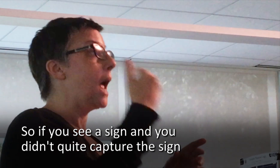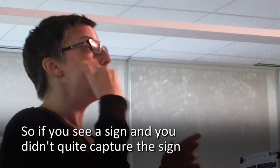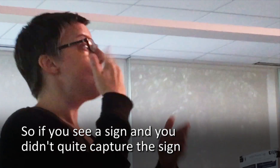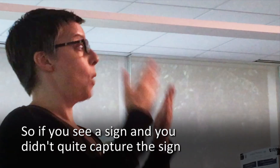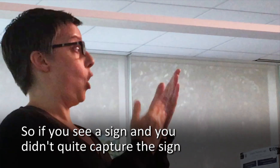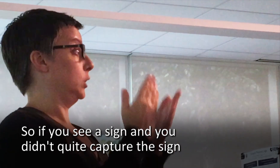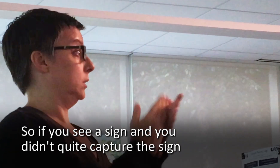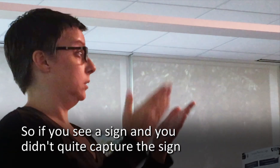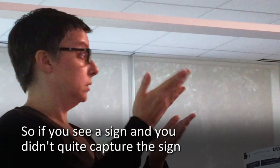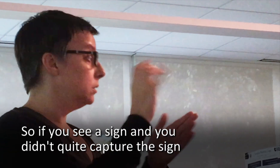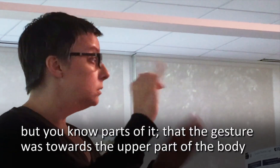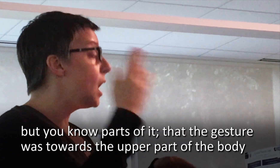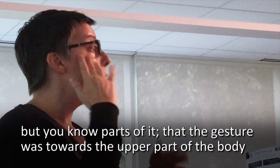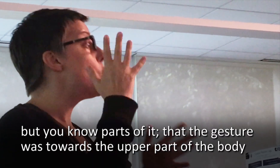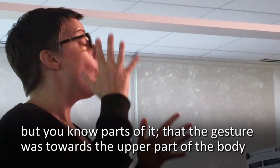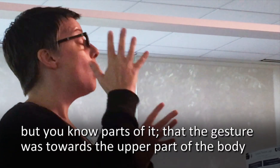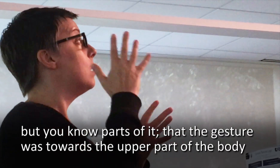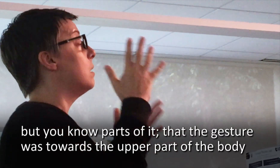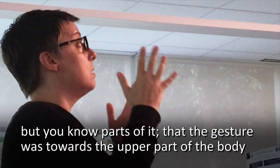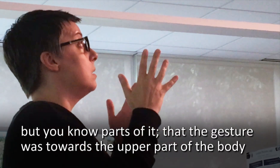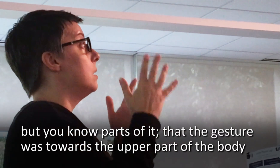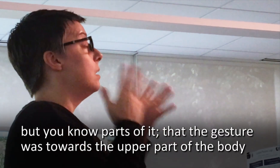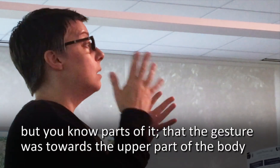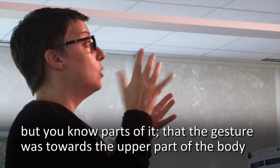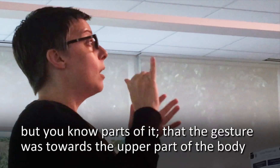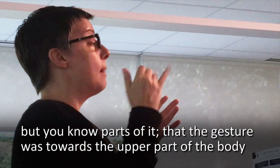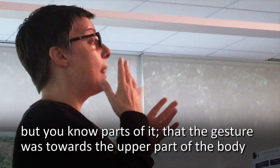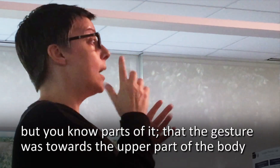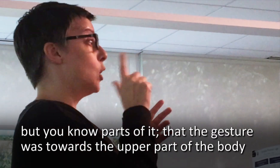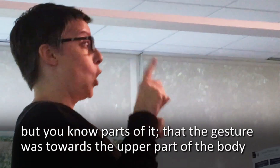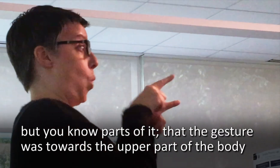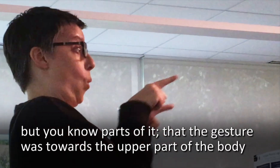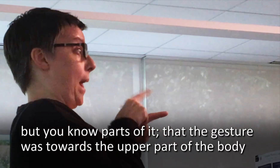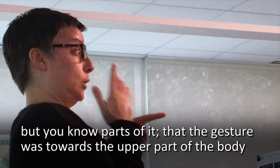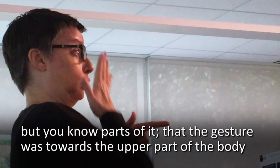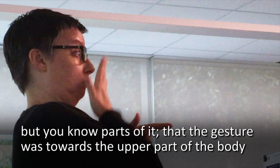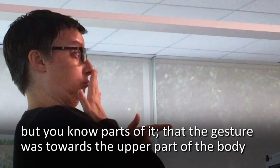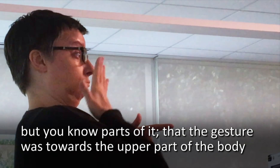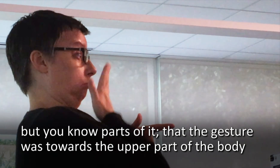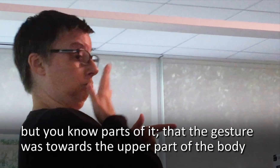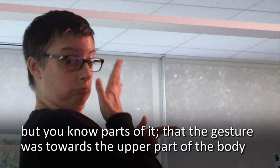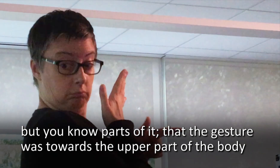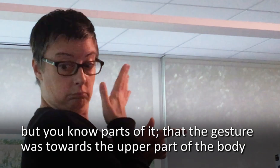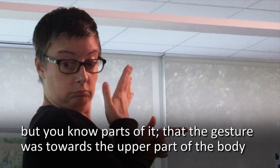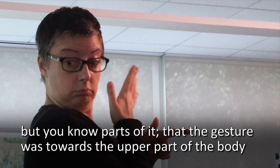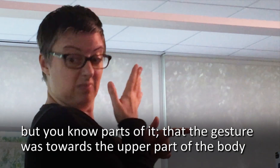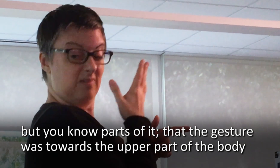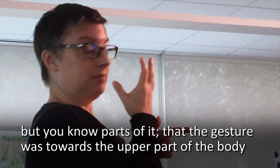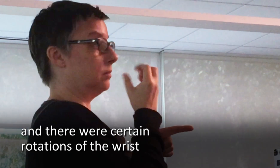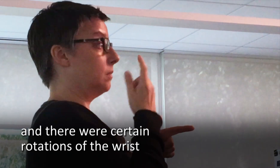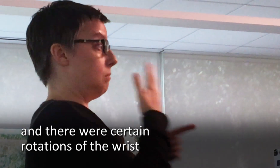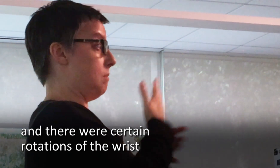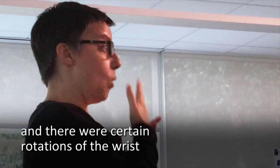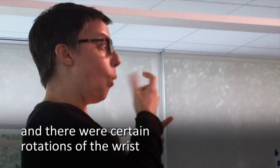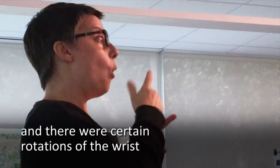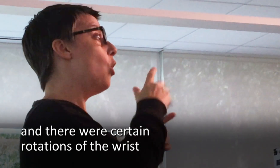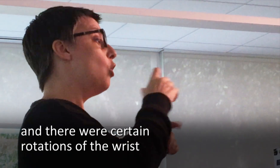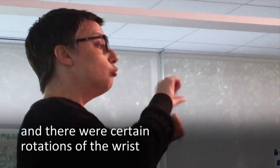capture the sign, but you go, parts of it that the gesture was towards the upper part of the body and there were certain rotations of the